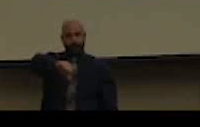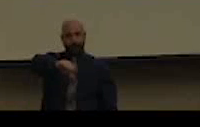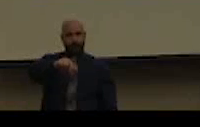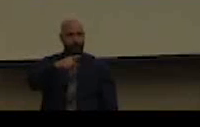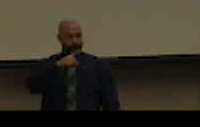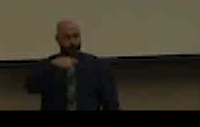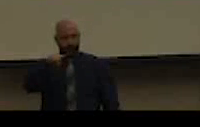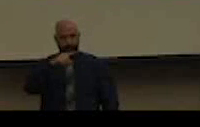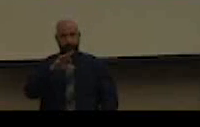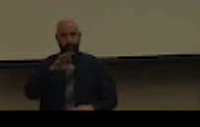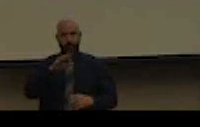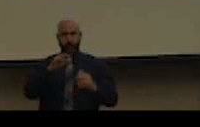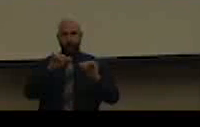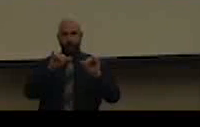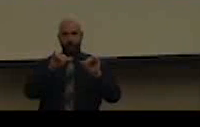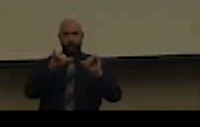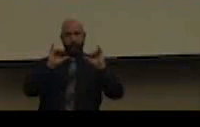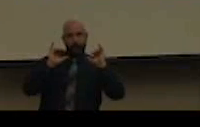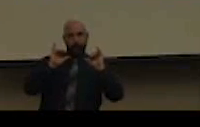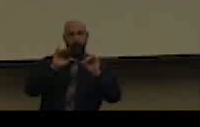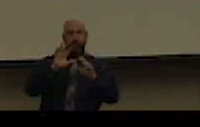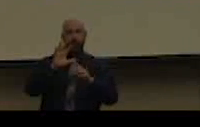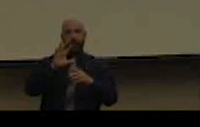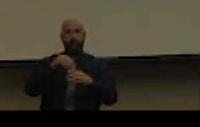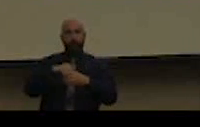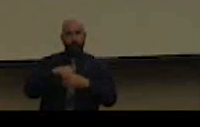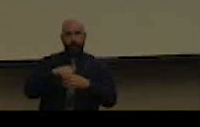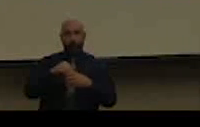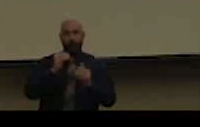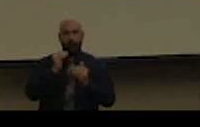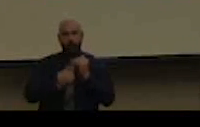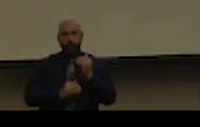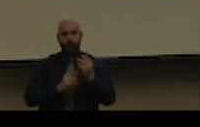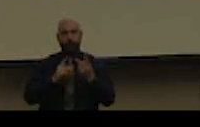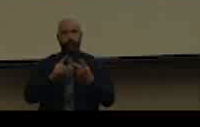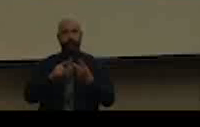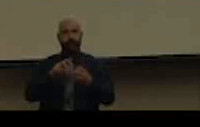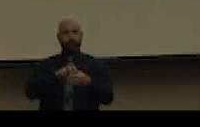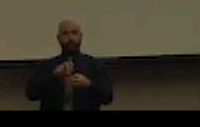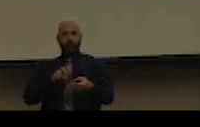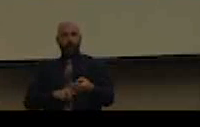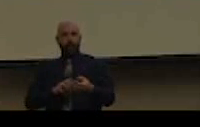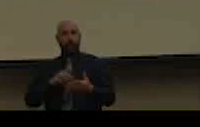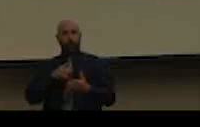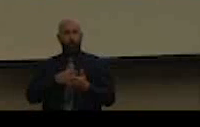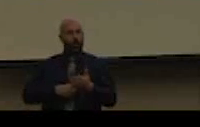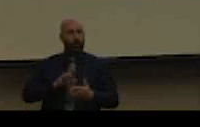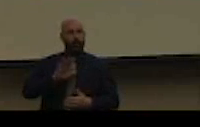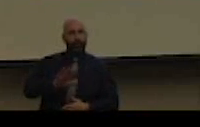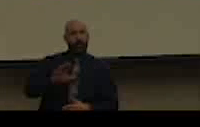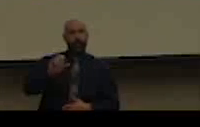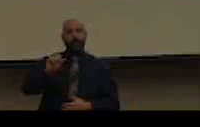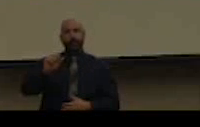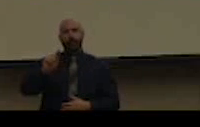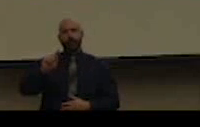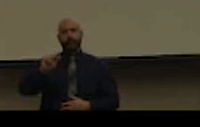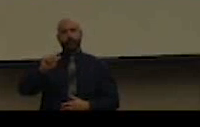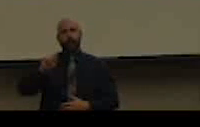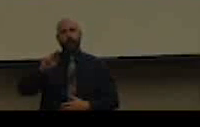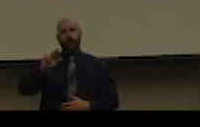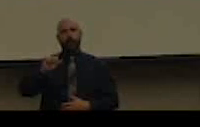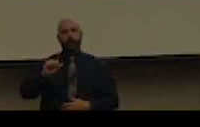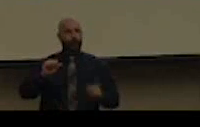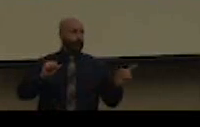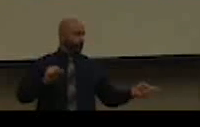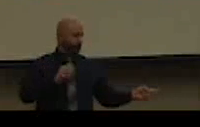process? Have they dropped out? What is their status? I believe one of those sites was closing anyway. The